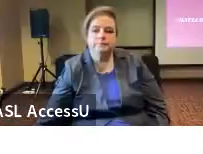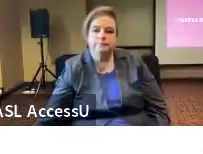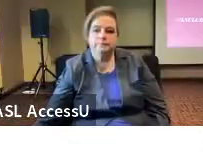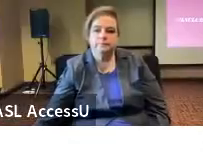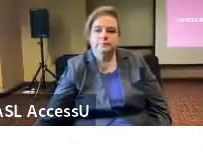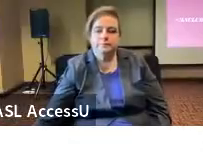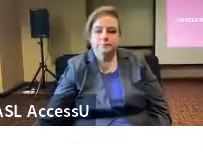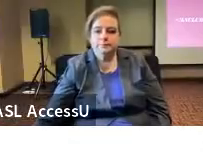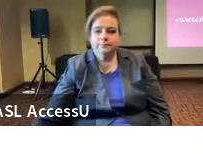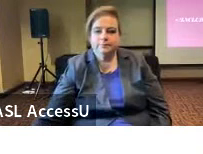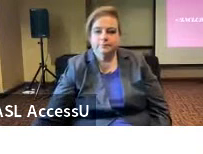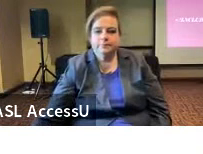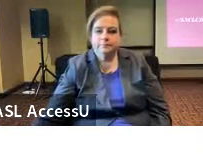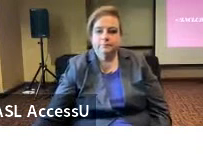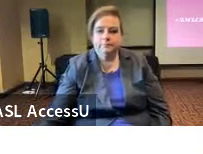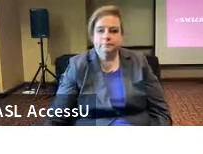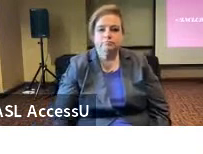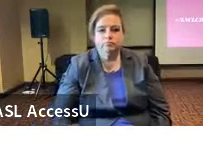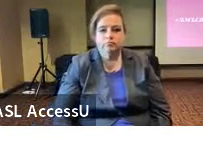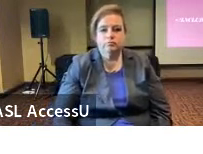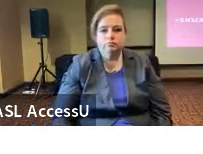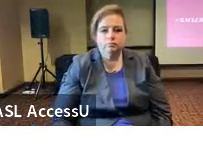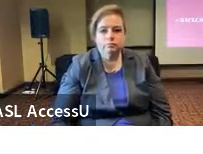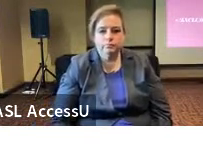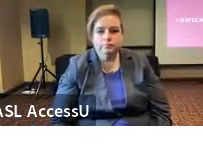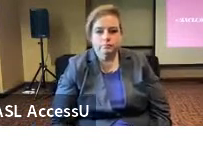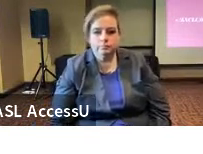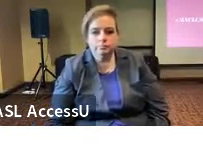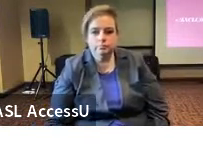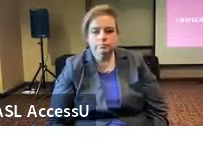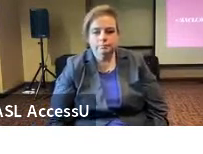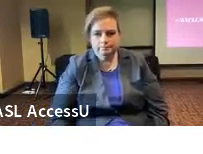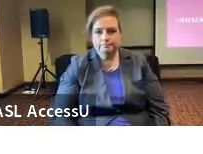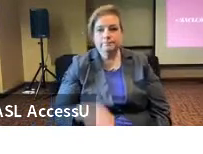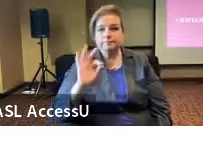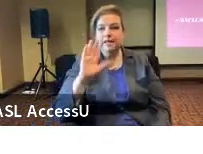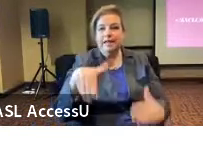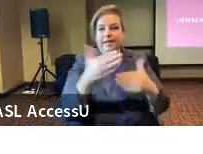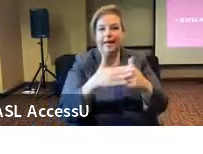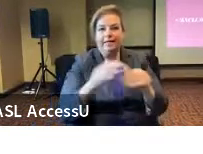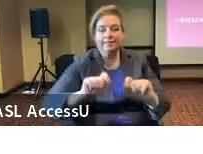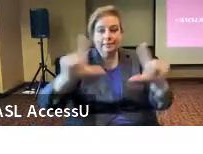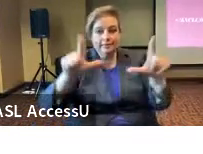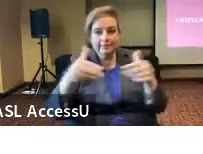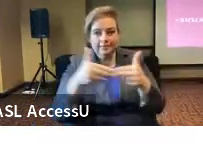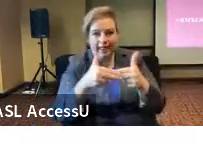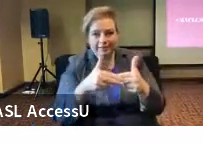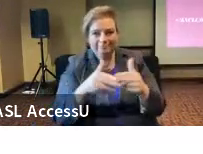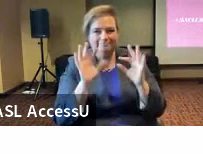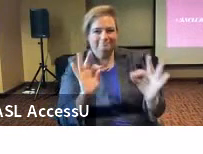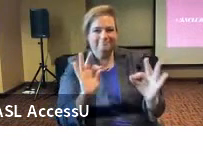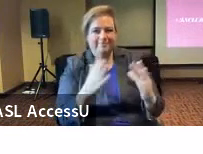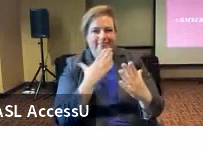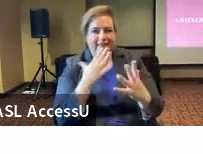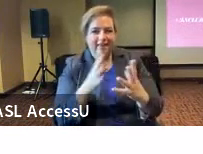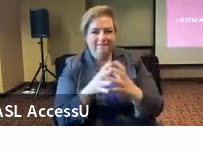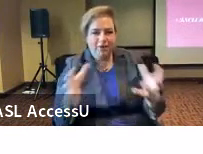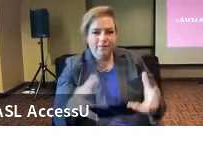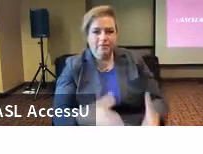We are going to fix that. All right. Next slide. Can I have you do that? Yeah, thank you very much.